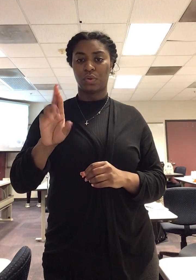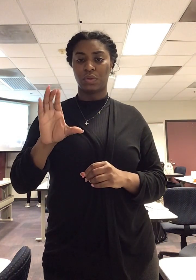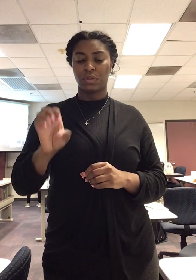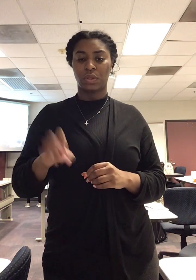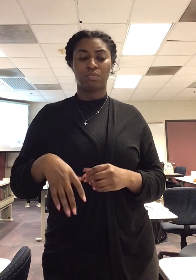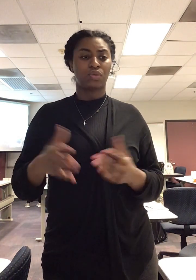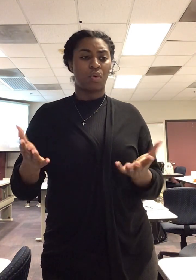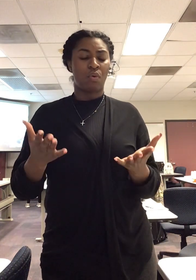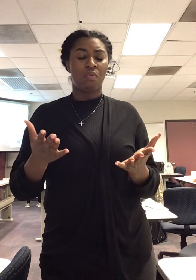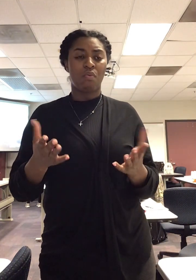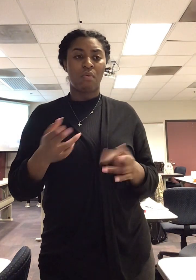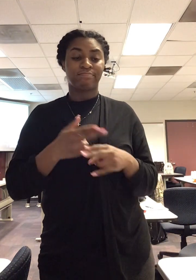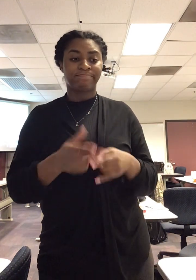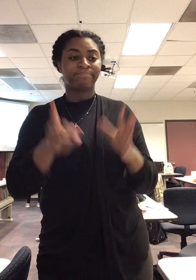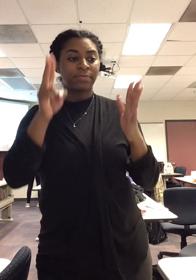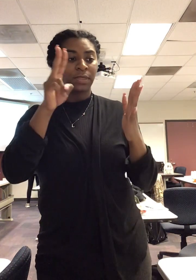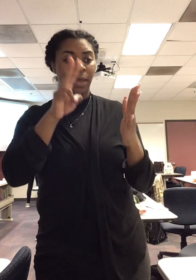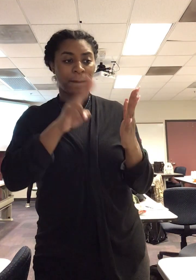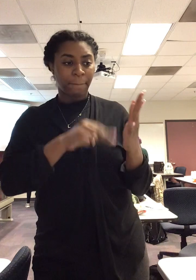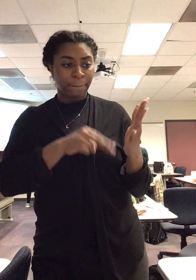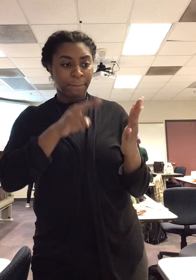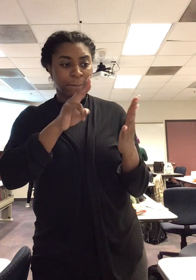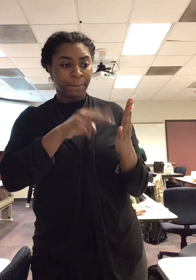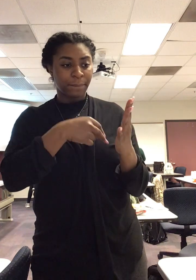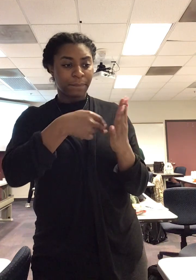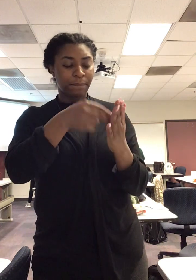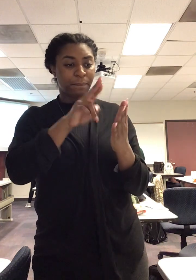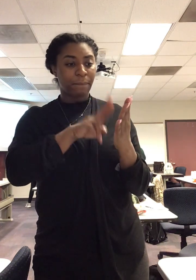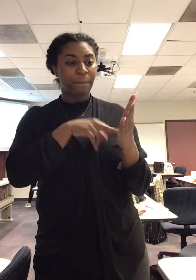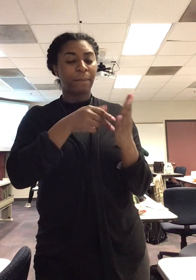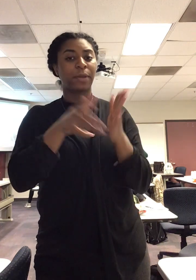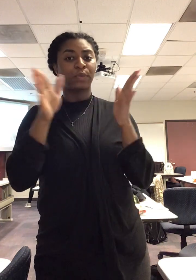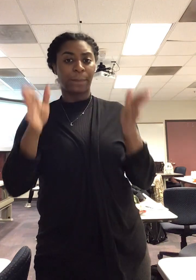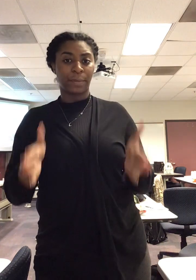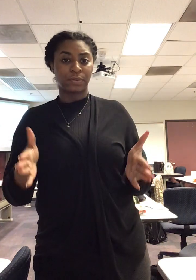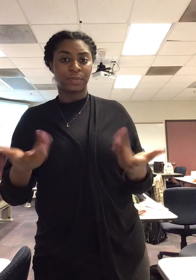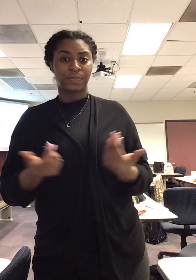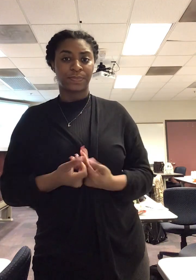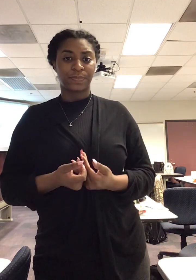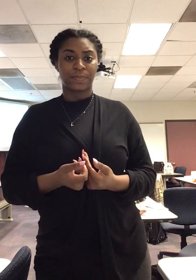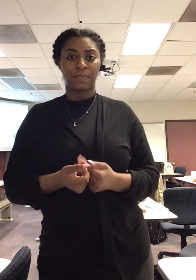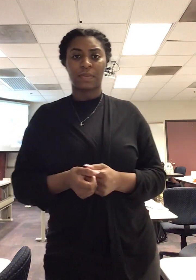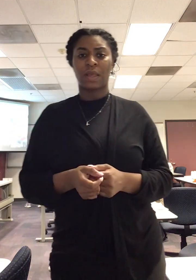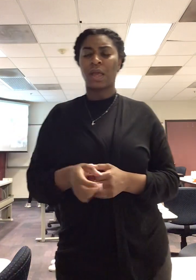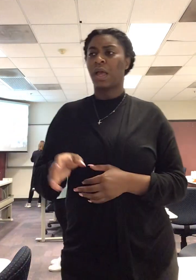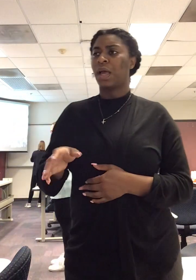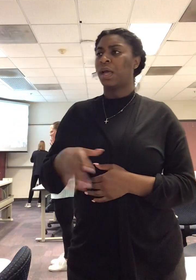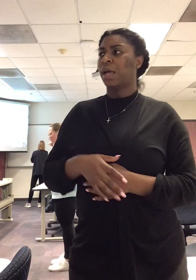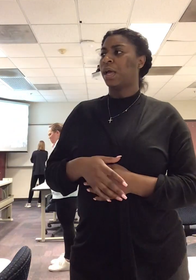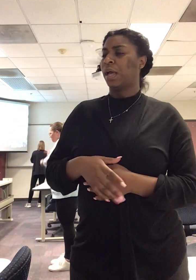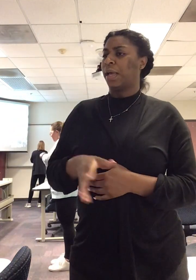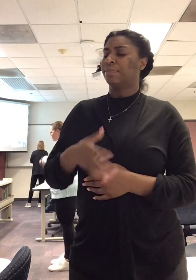person? What do we call a painting of a person? a lithograph. No. Think about it.